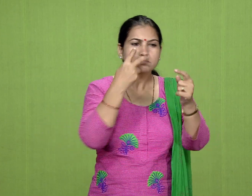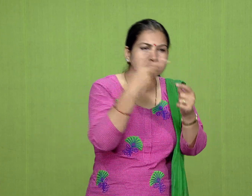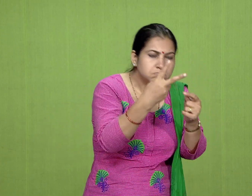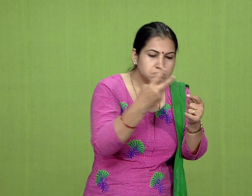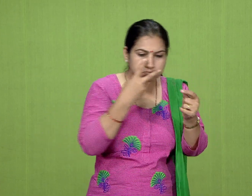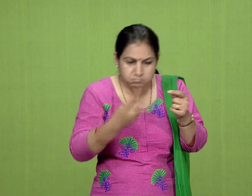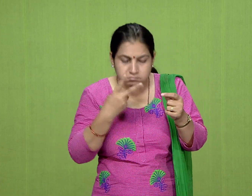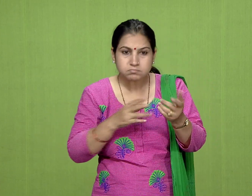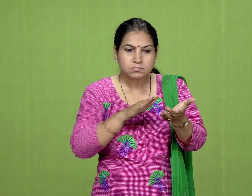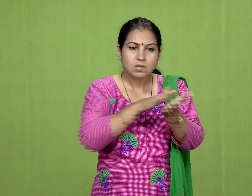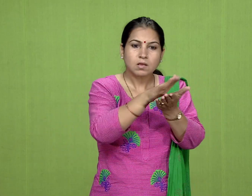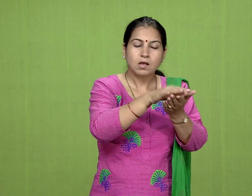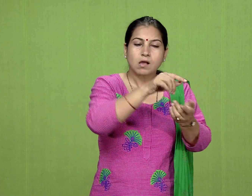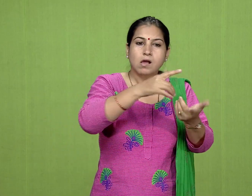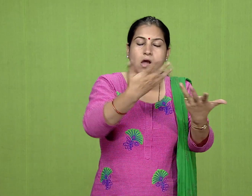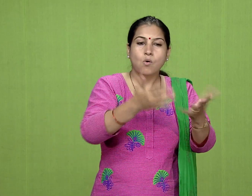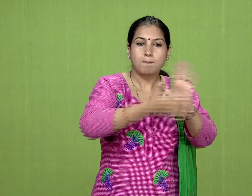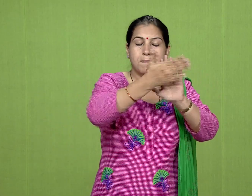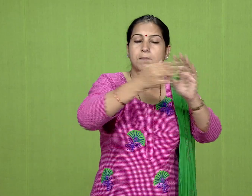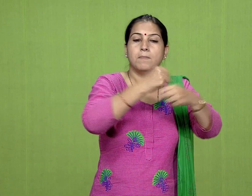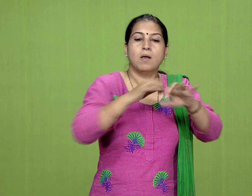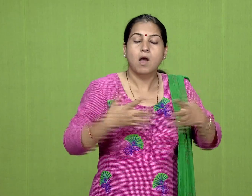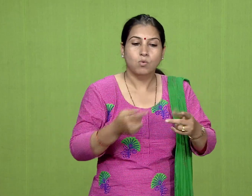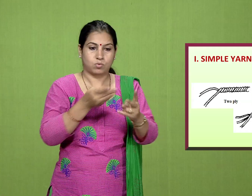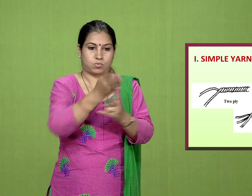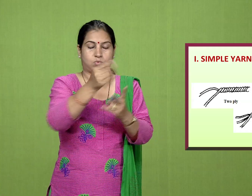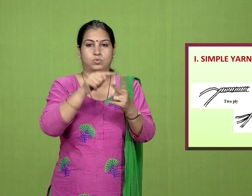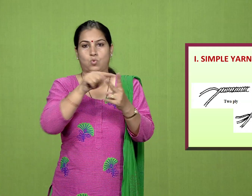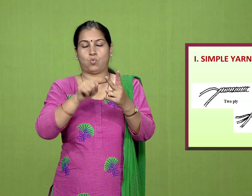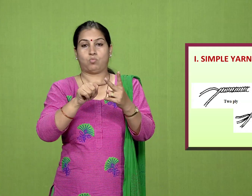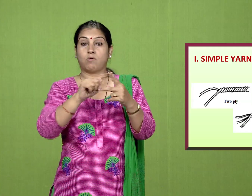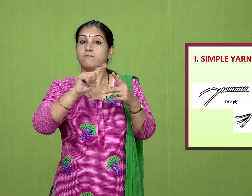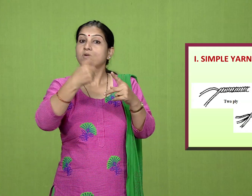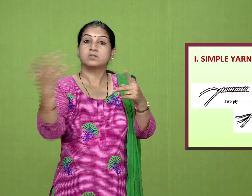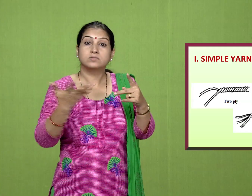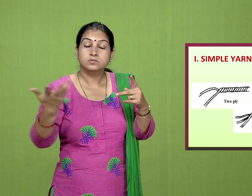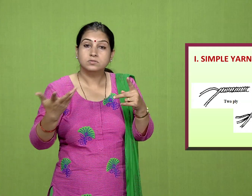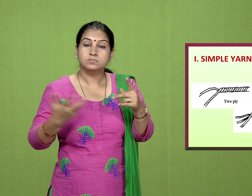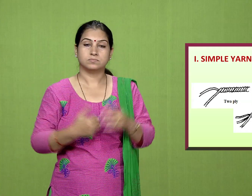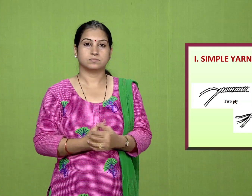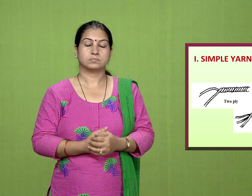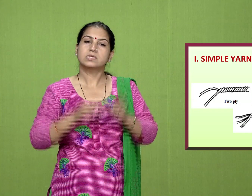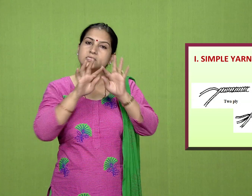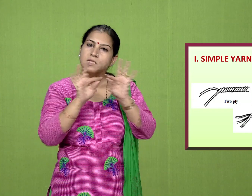Yarns can be classified into two types. The first one being simple yarn,